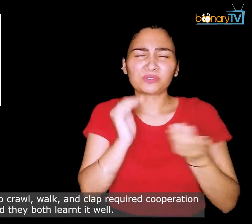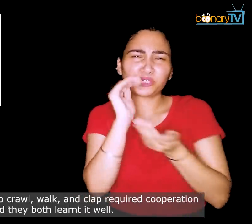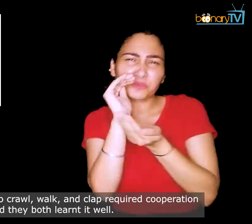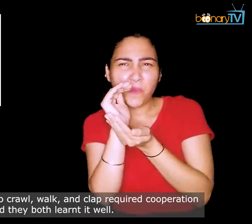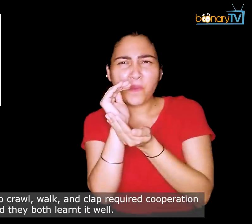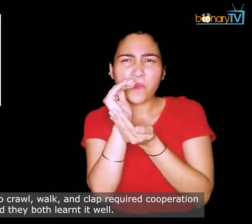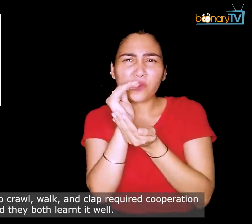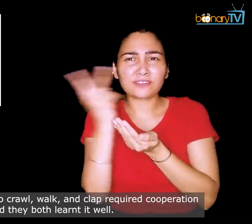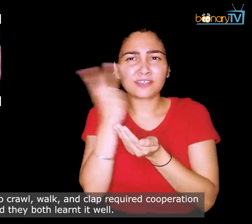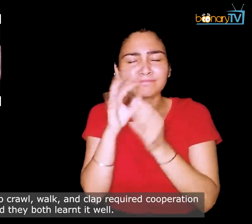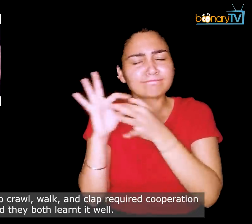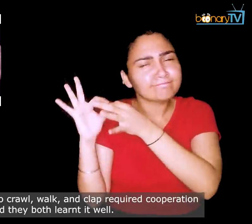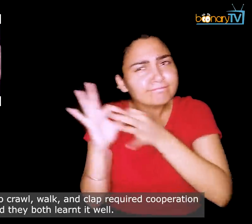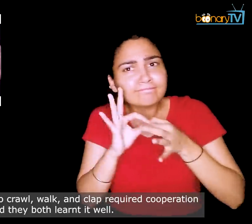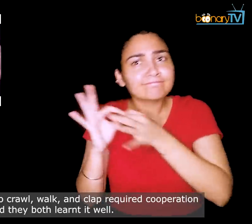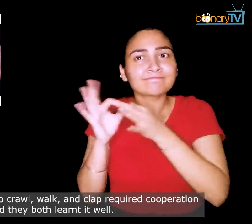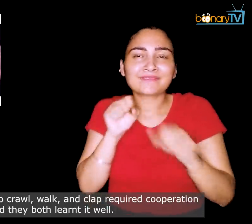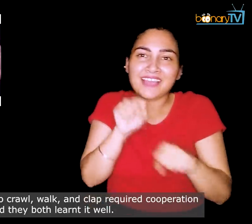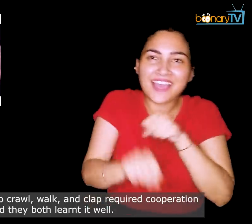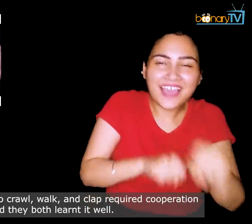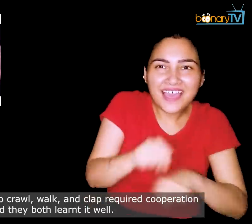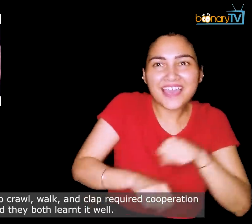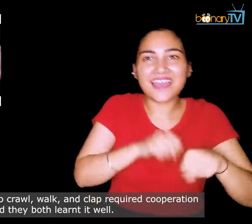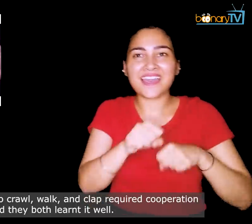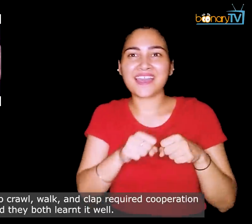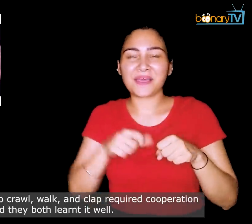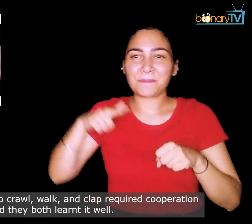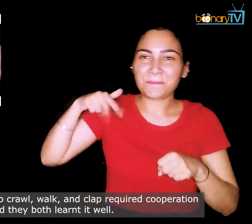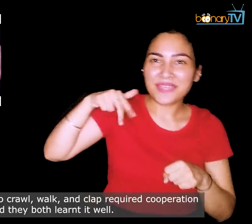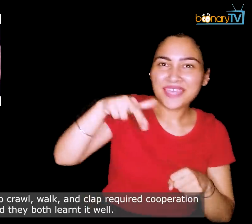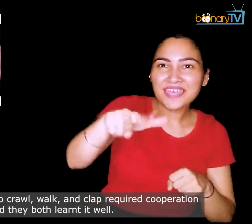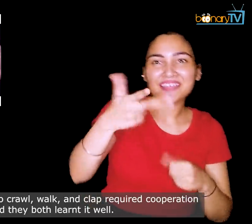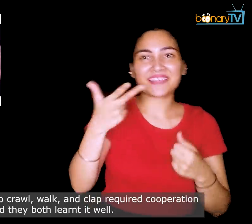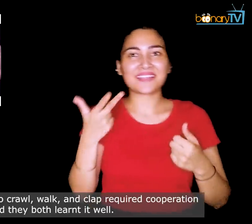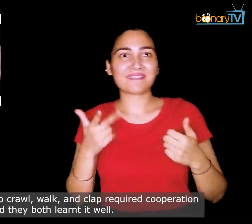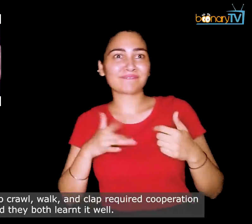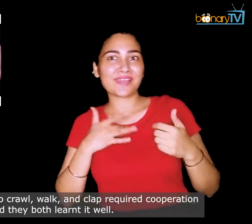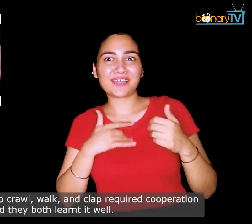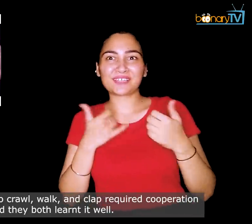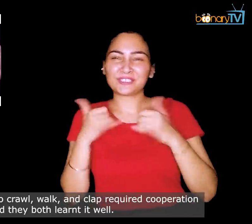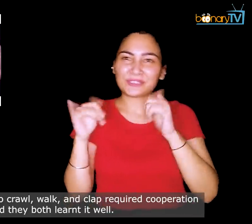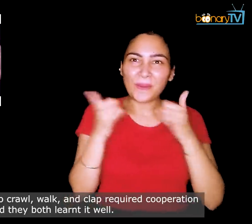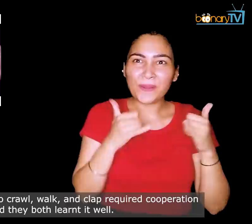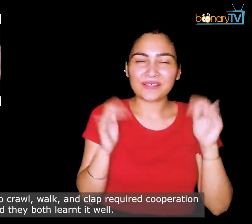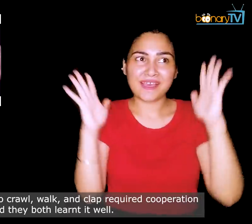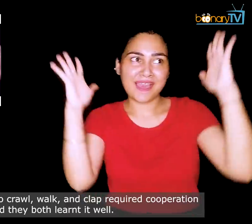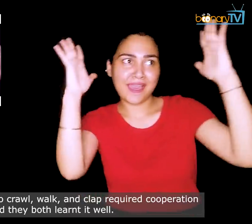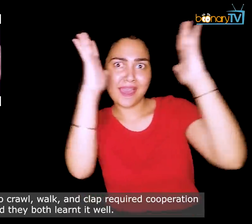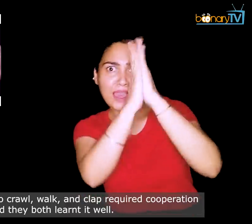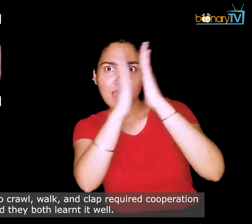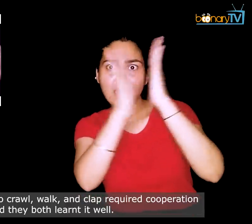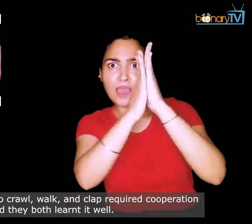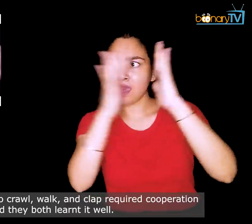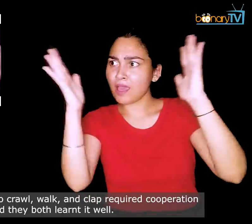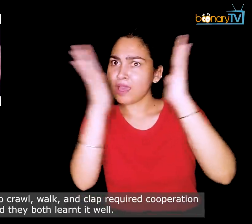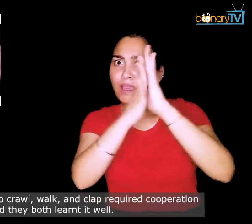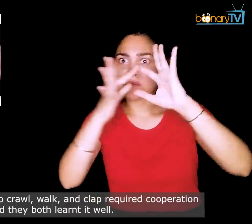As infants, learning to crawl, walk and clap required